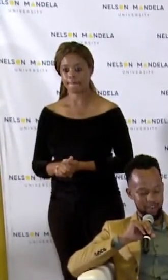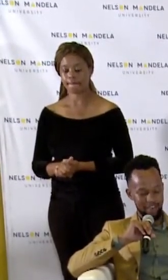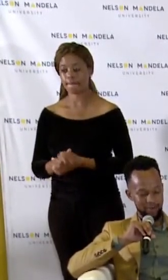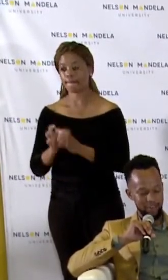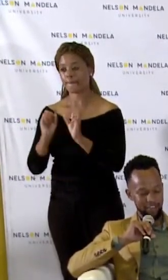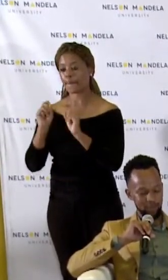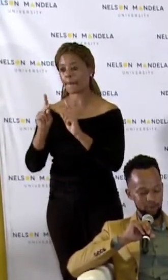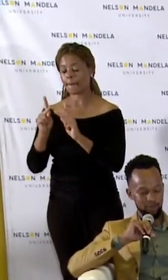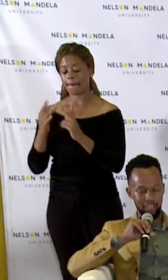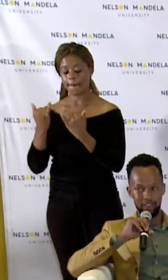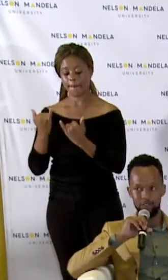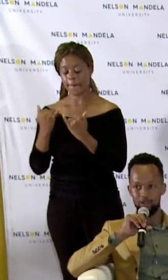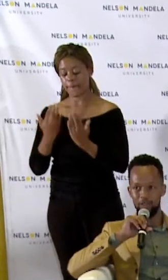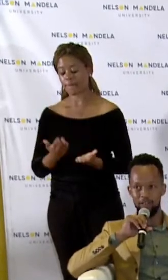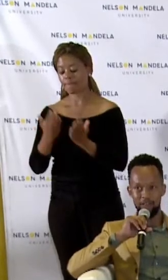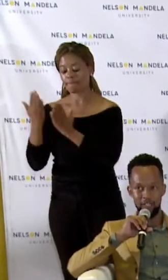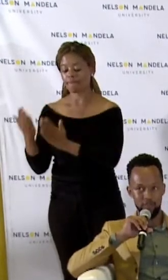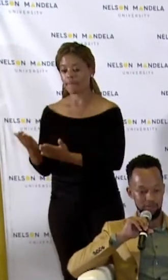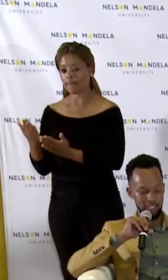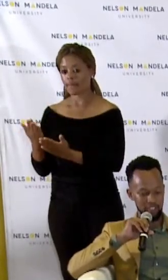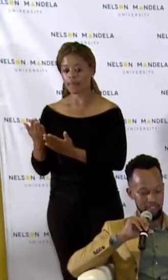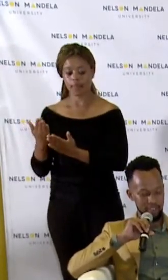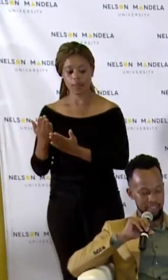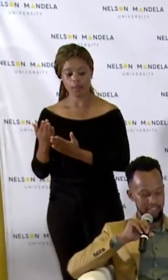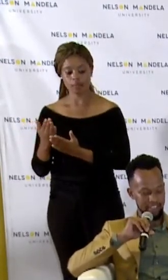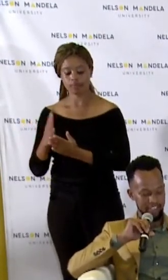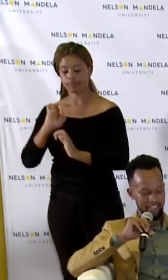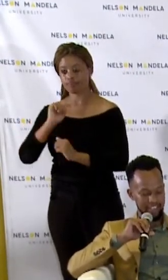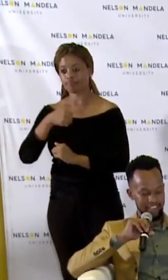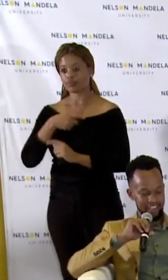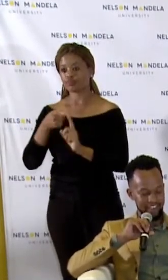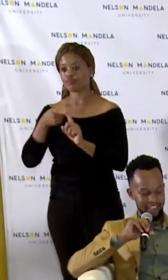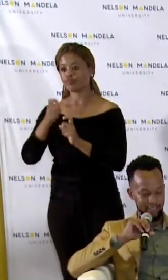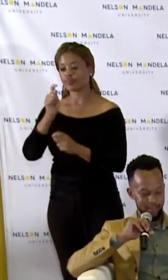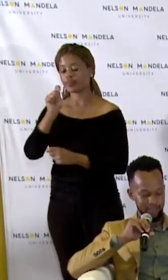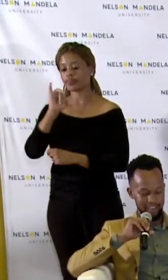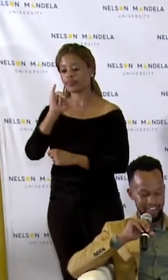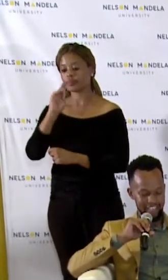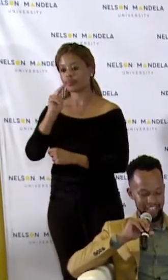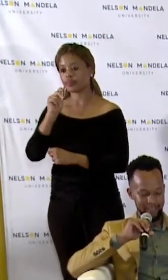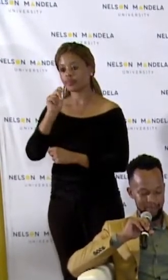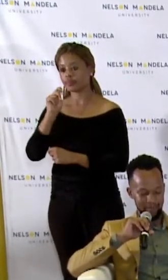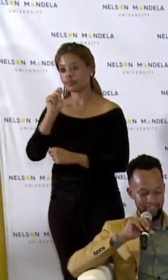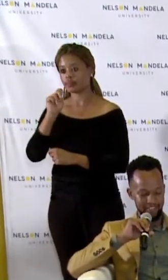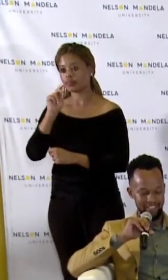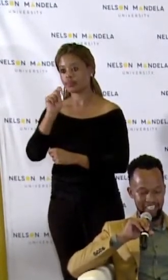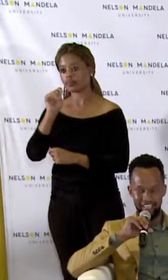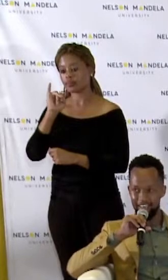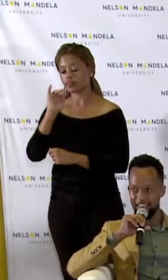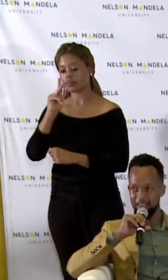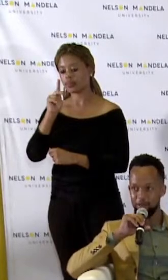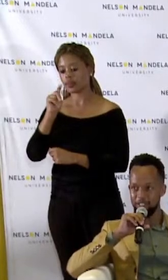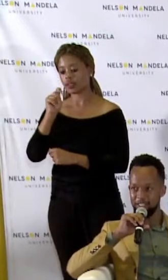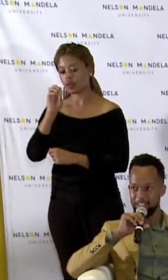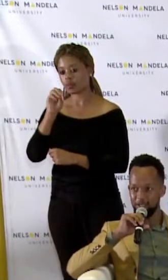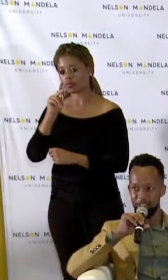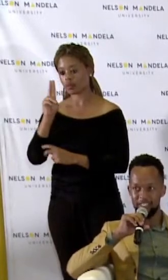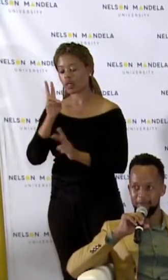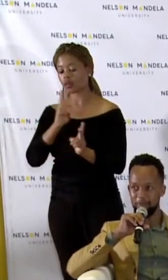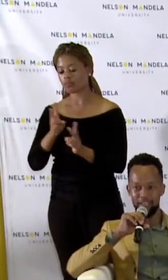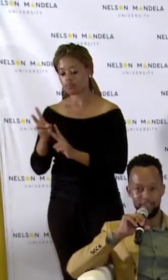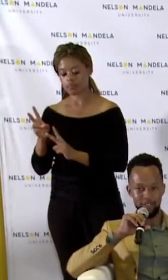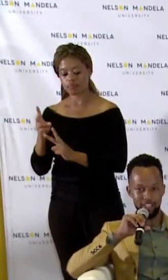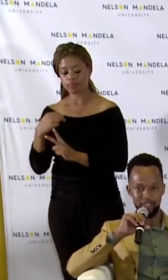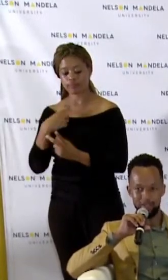Okay, so we're going to move now to our colleagues from TikTok. Now, again, I was